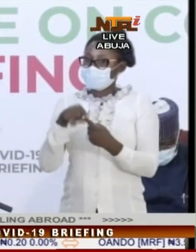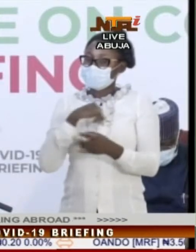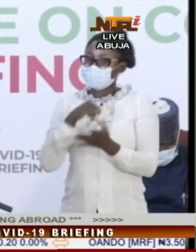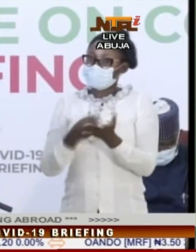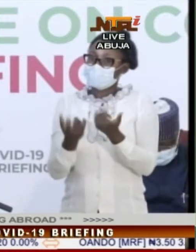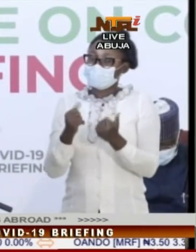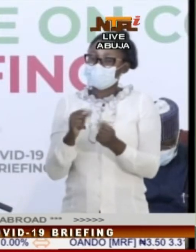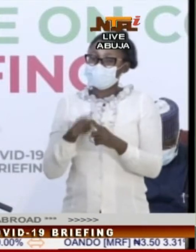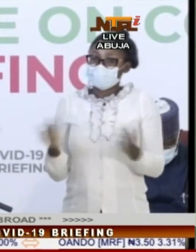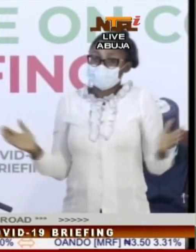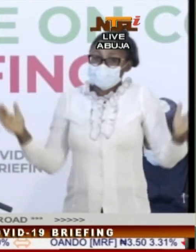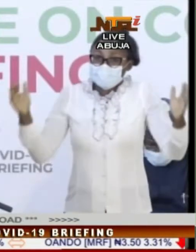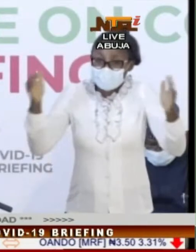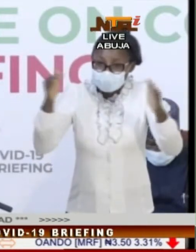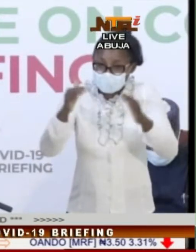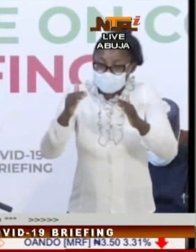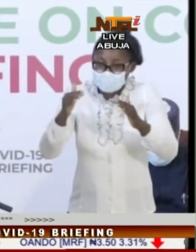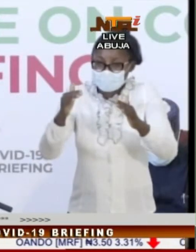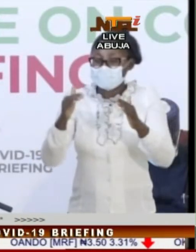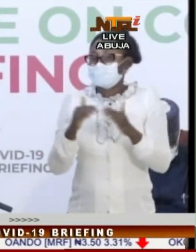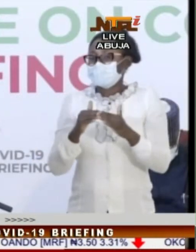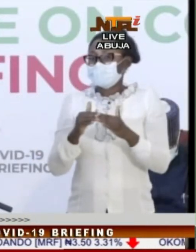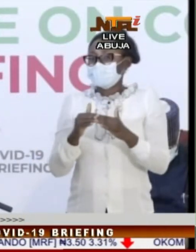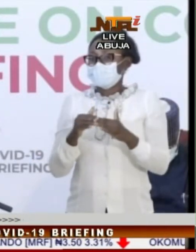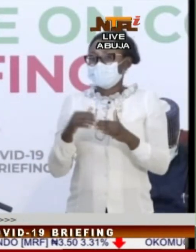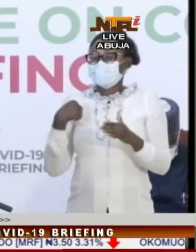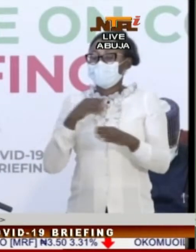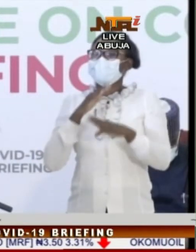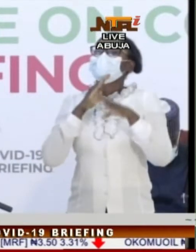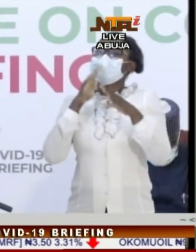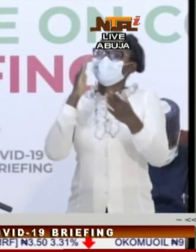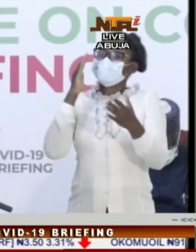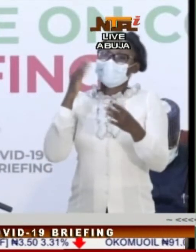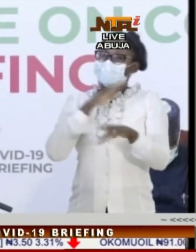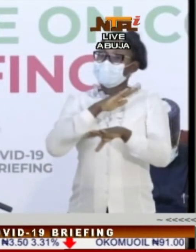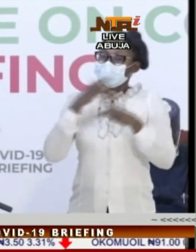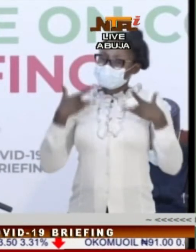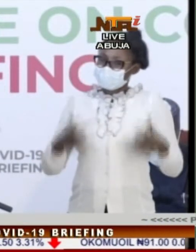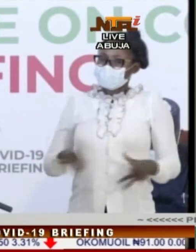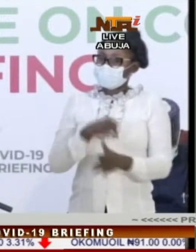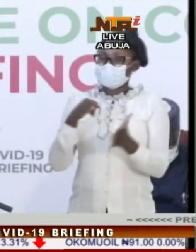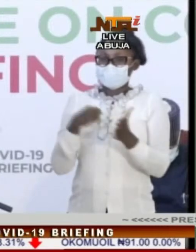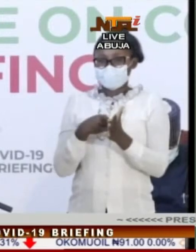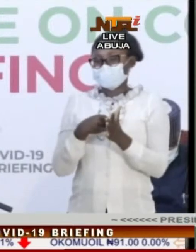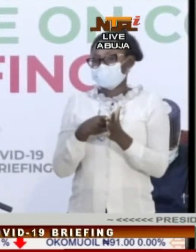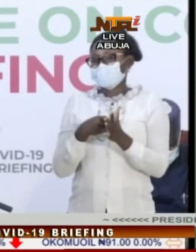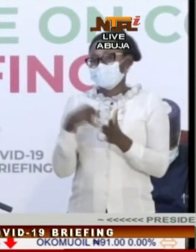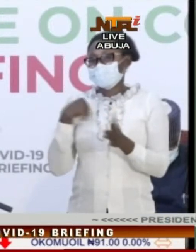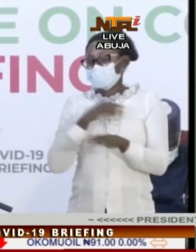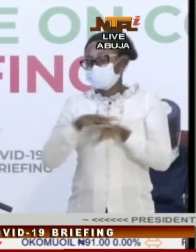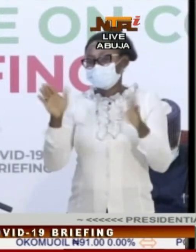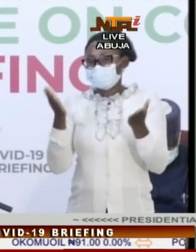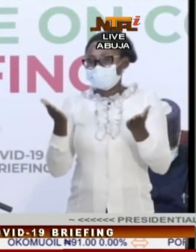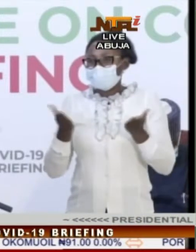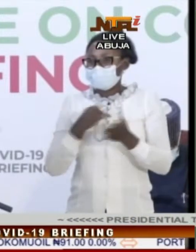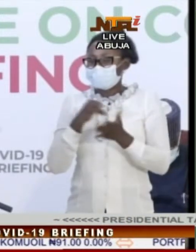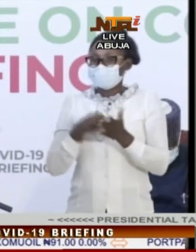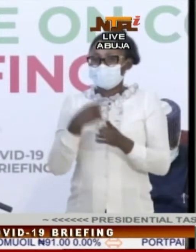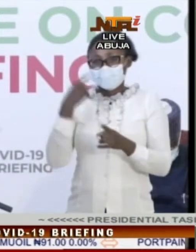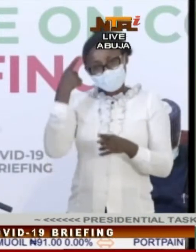mass gatherings, a restriction is we're still restricting to no more than 50 persons, unless for